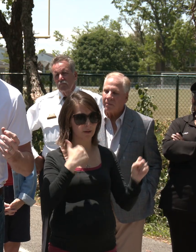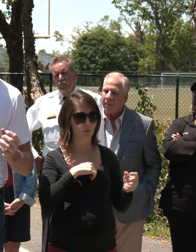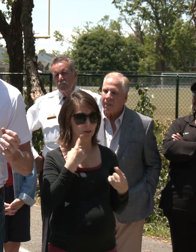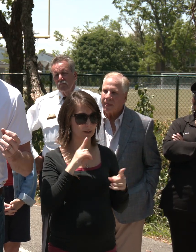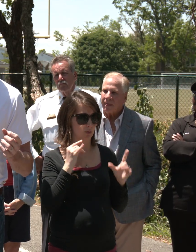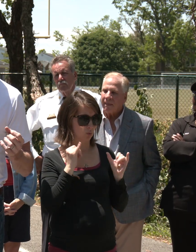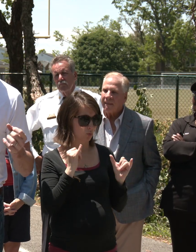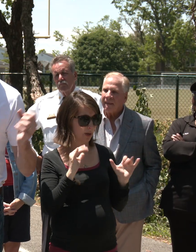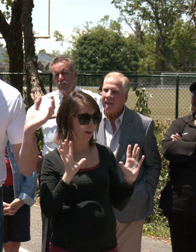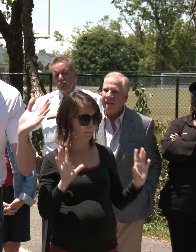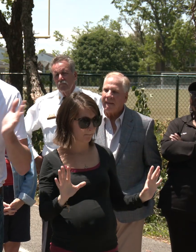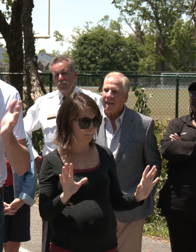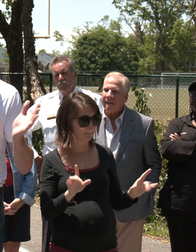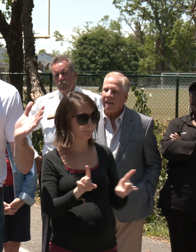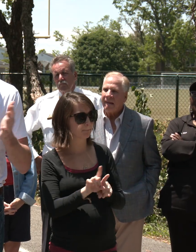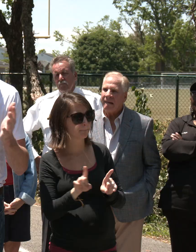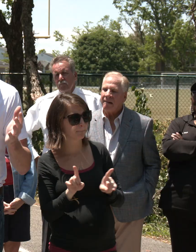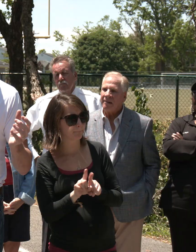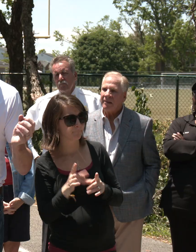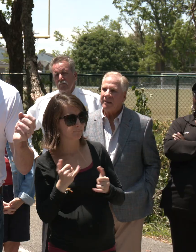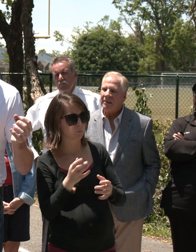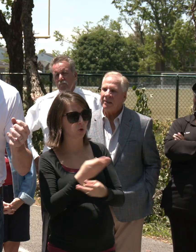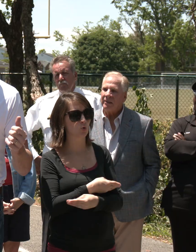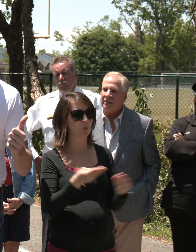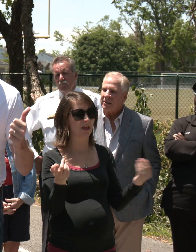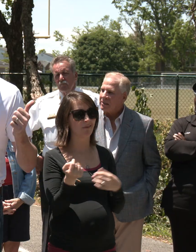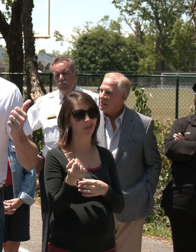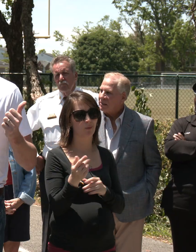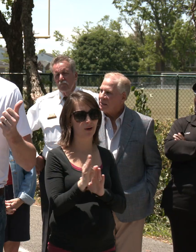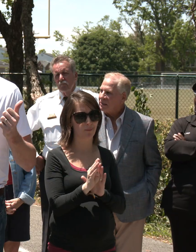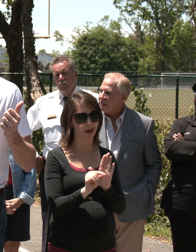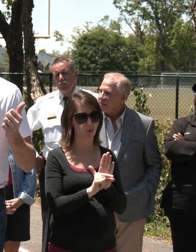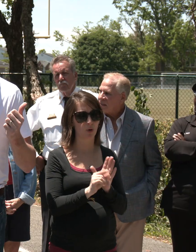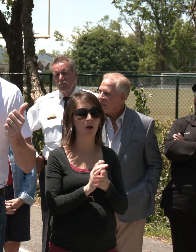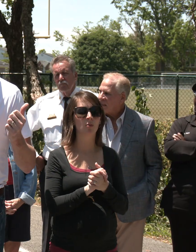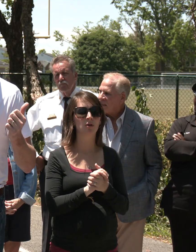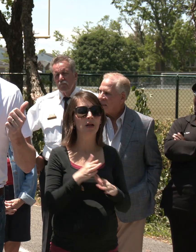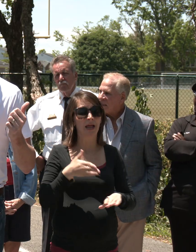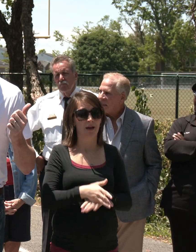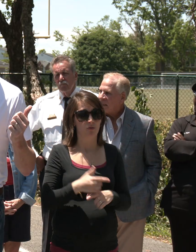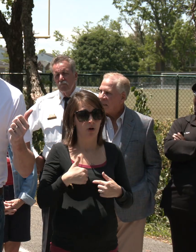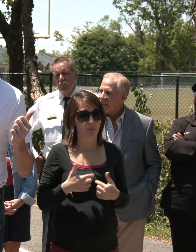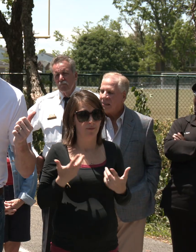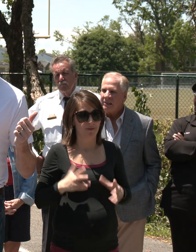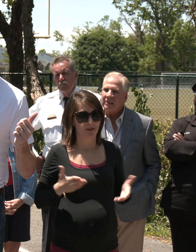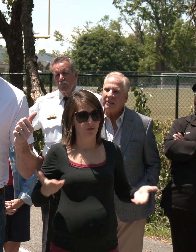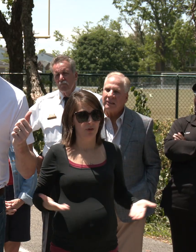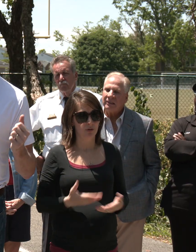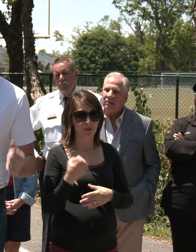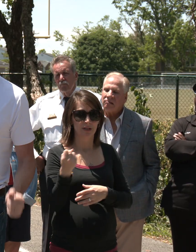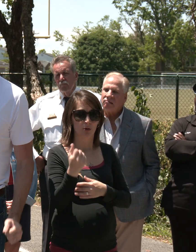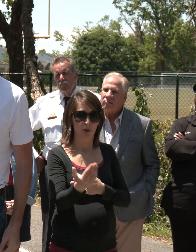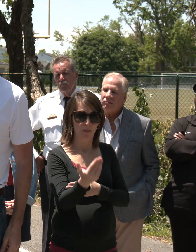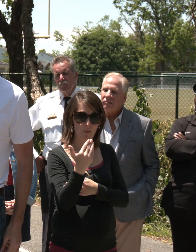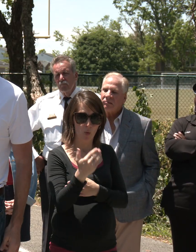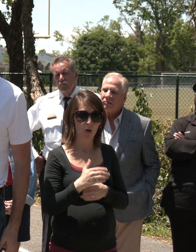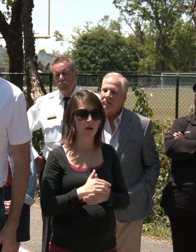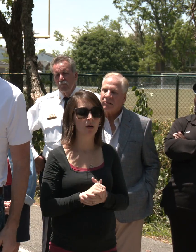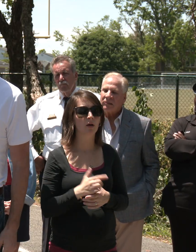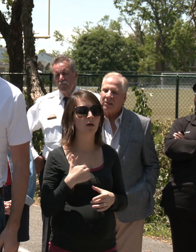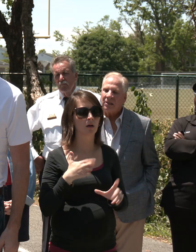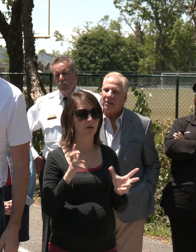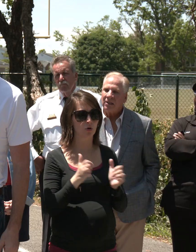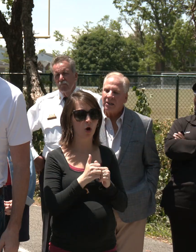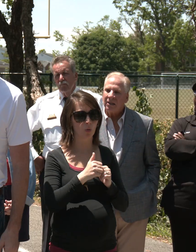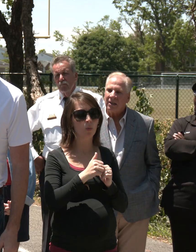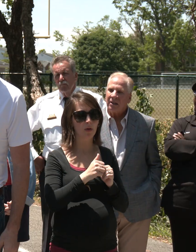today. And also just to kind of give a little bit of a background, after I was here Saturday morning, I spoke with